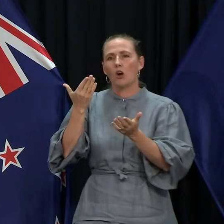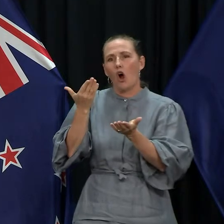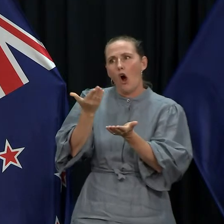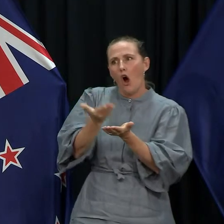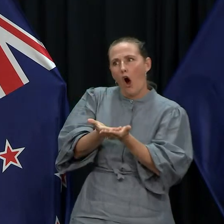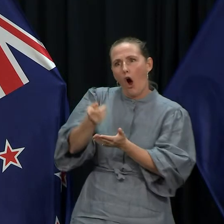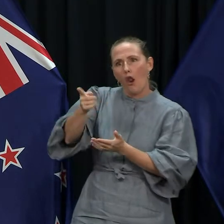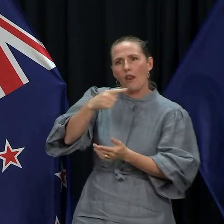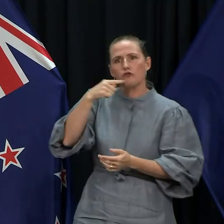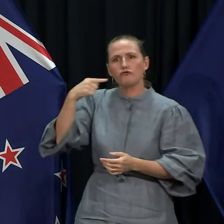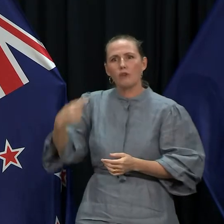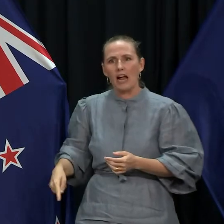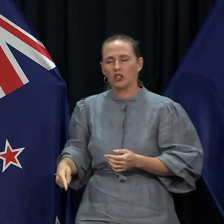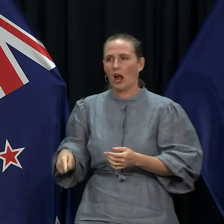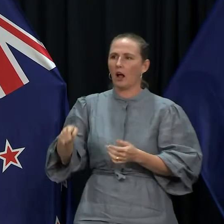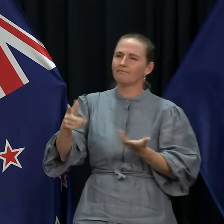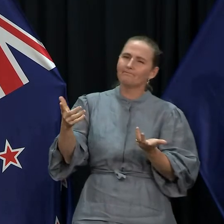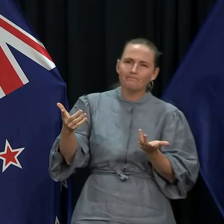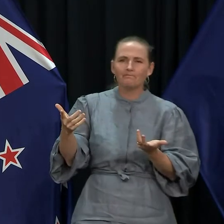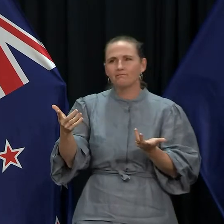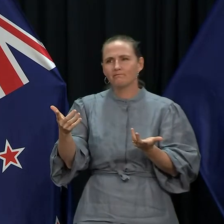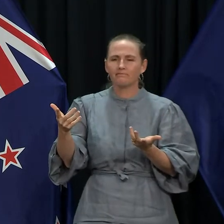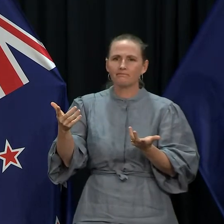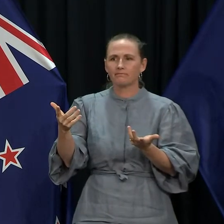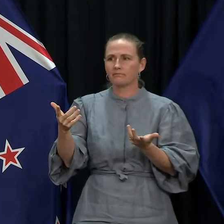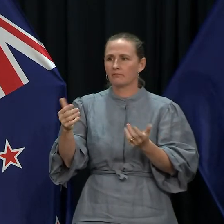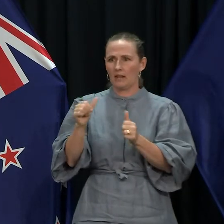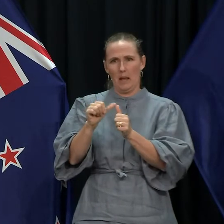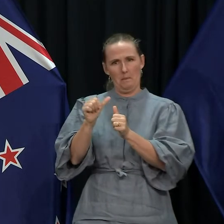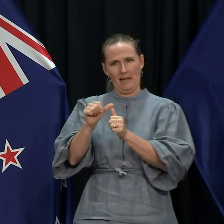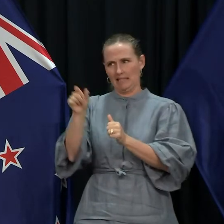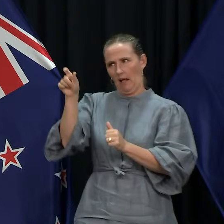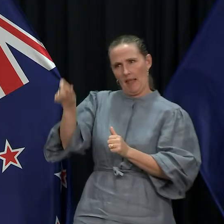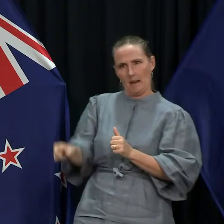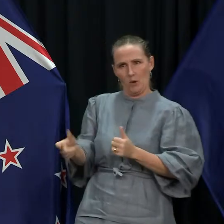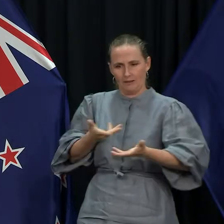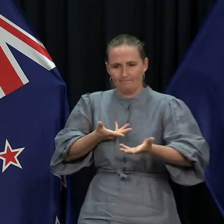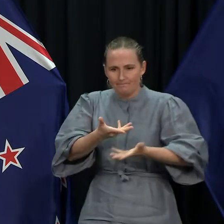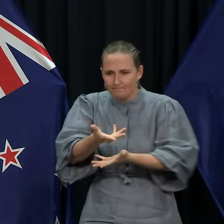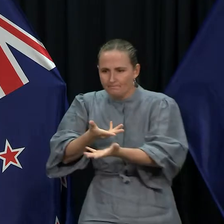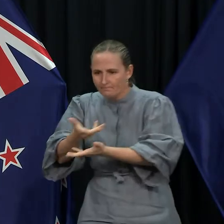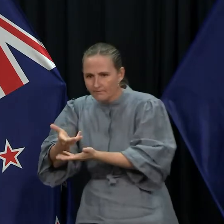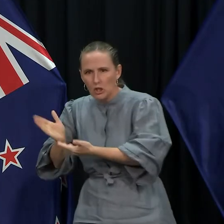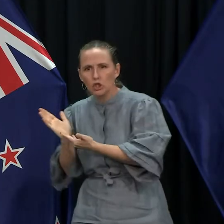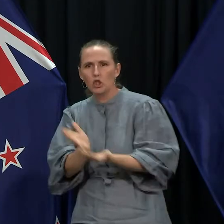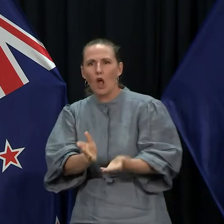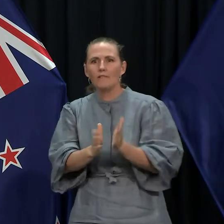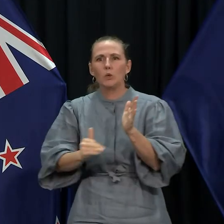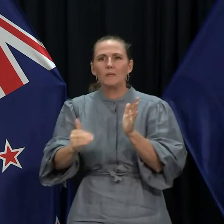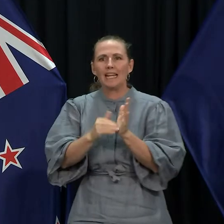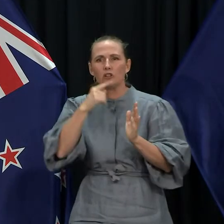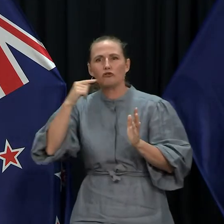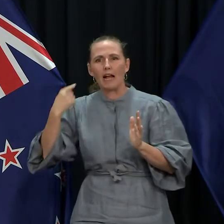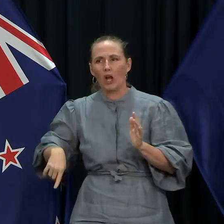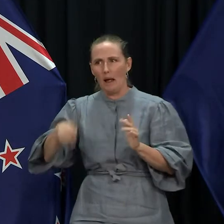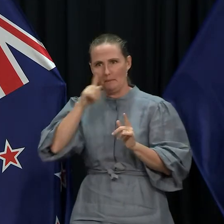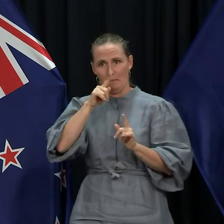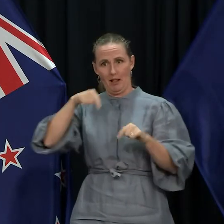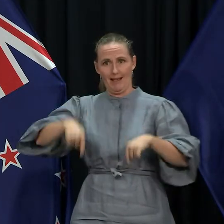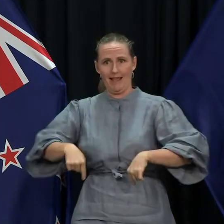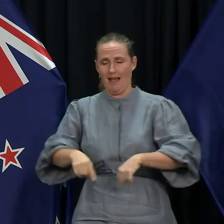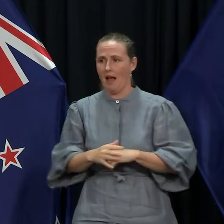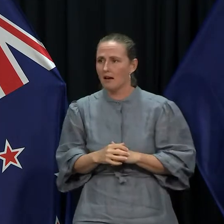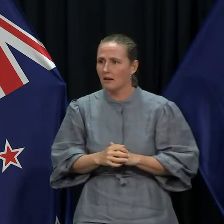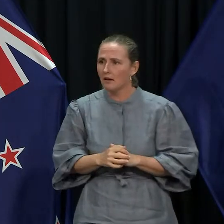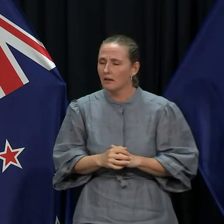does remove our ability to serve and look after New Zealanders needing country, which I do think we need to make sure that we